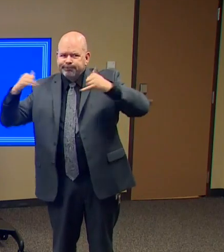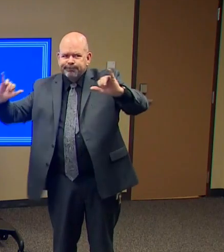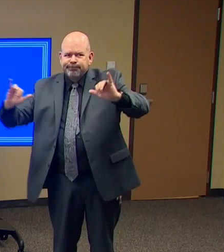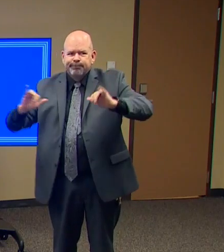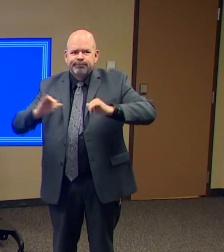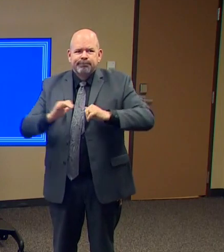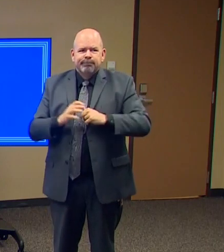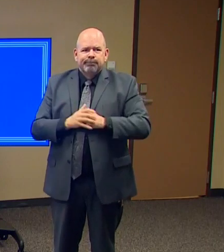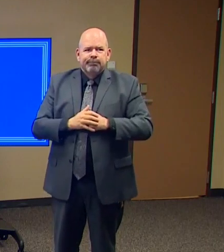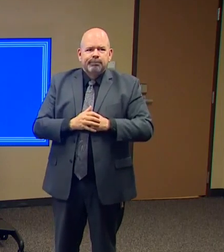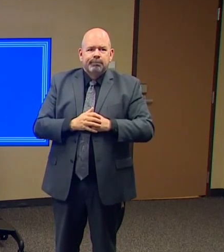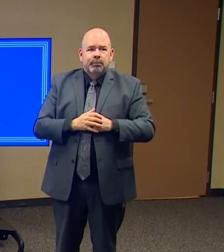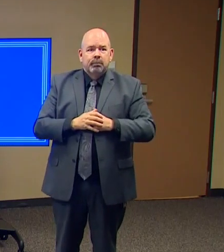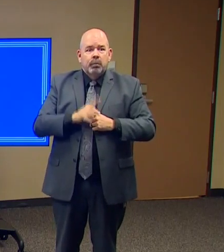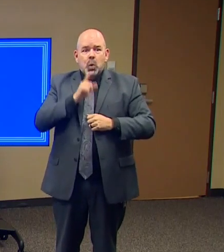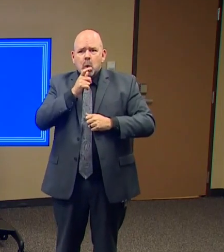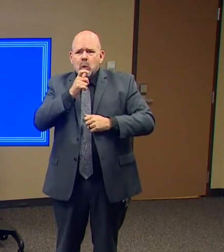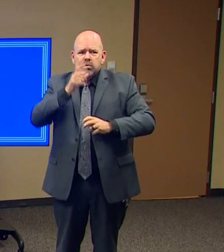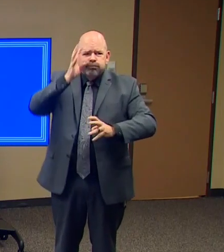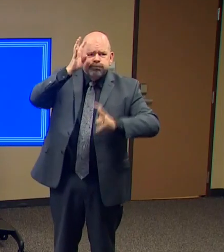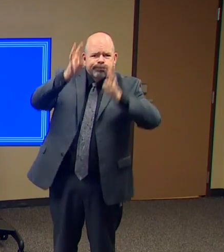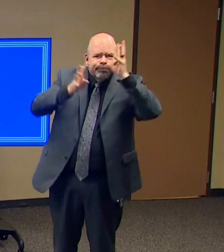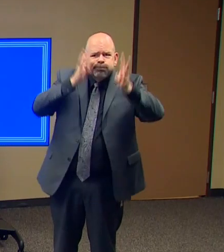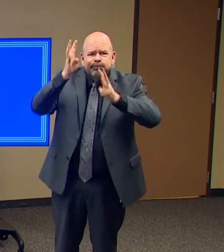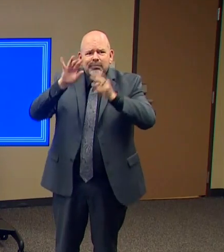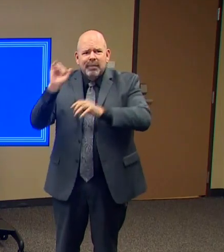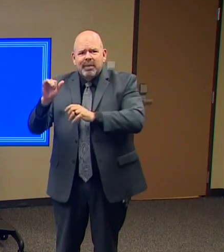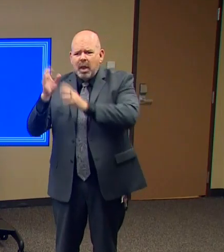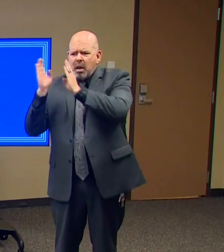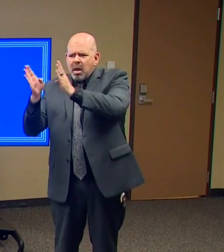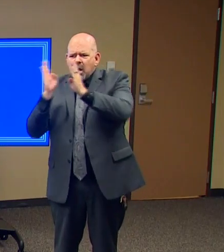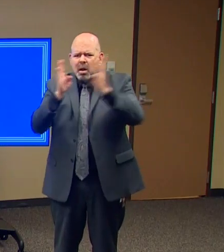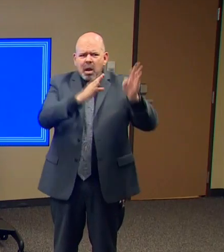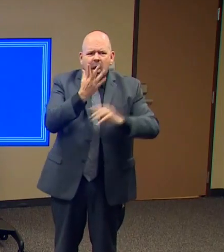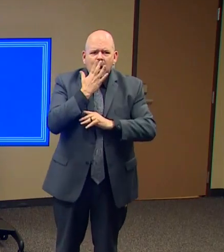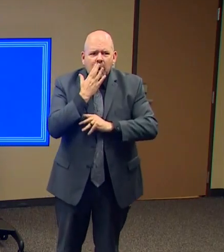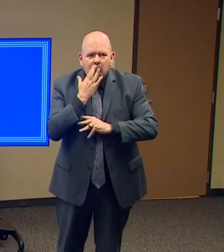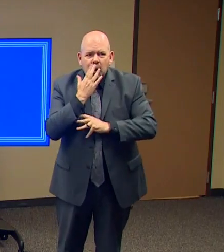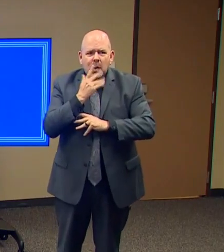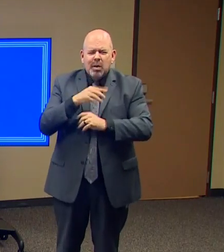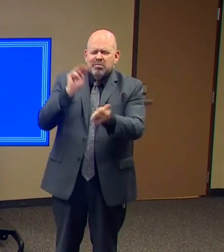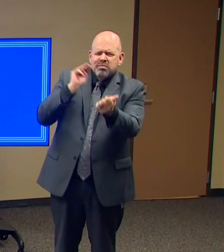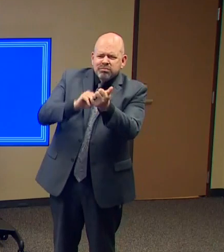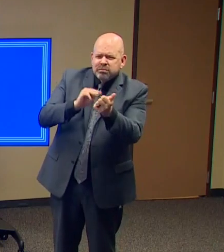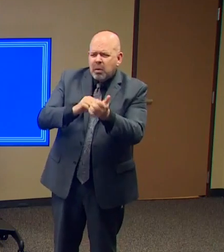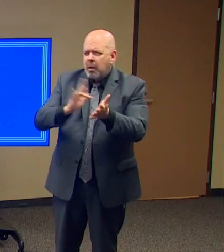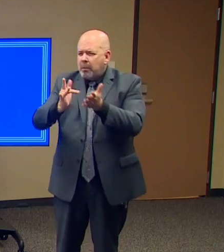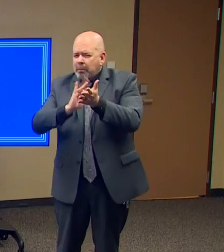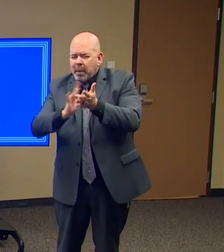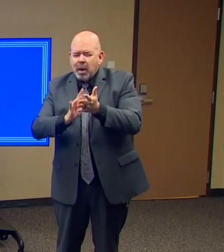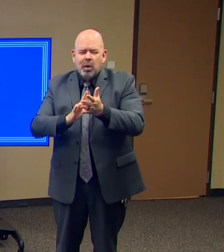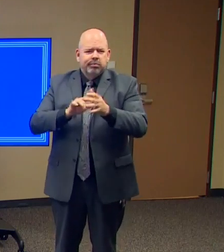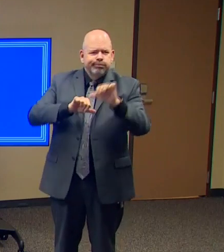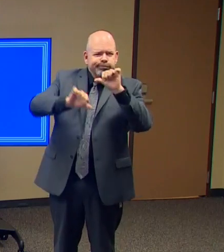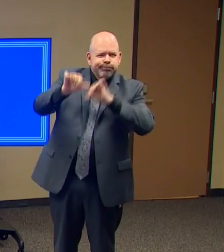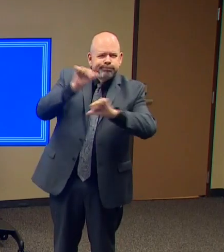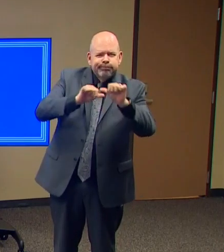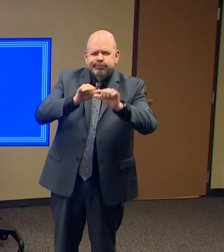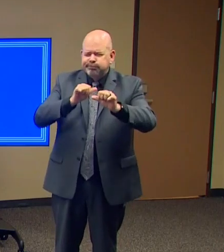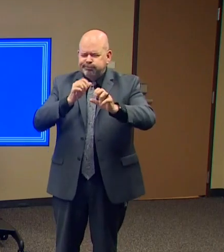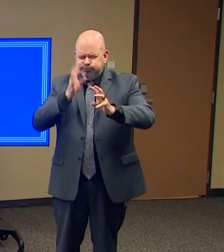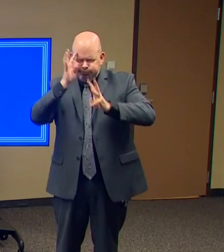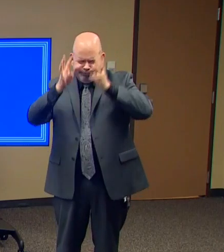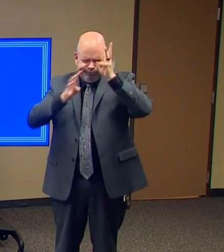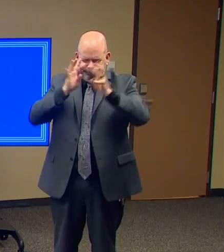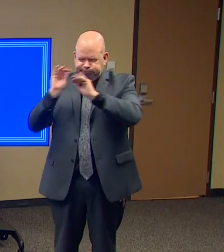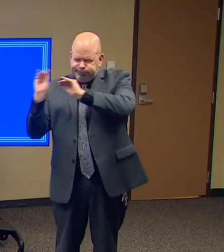disease experts, and epidemiology experts. And so when you apply that to the high-risk individuals